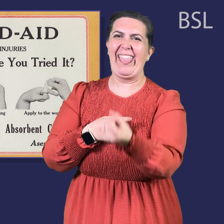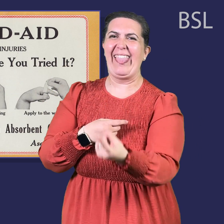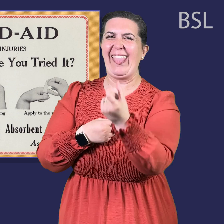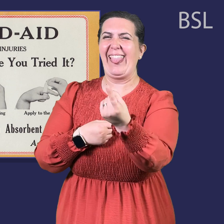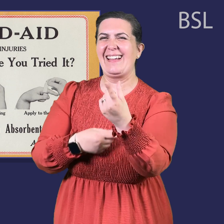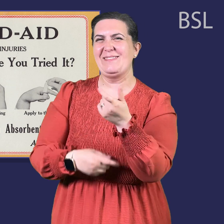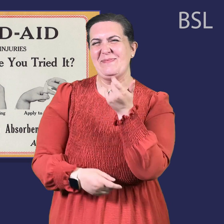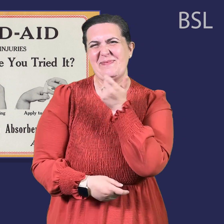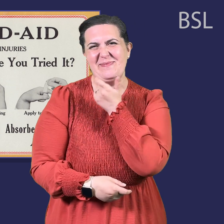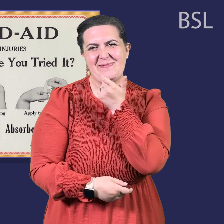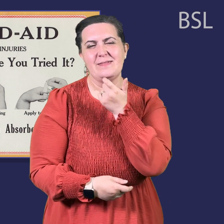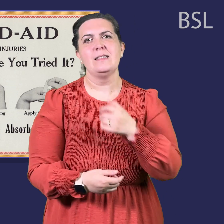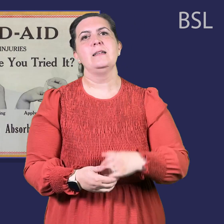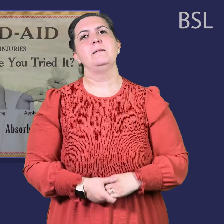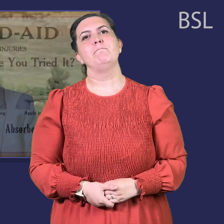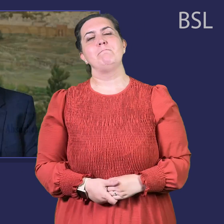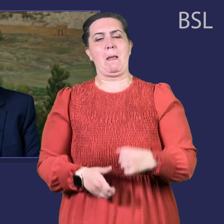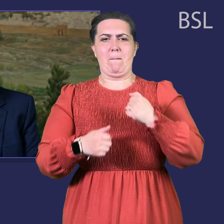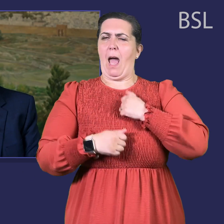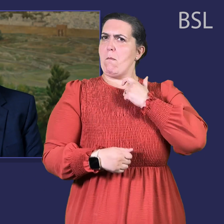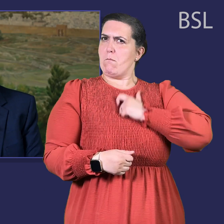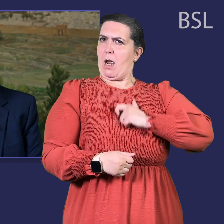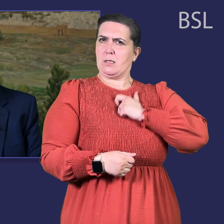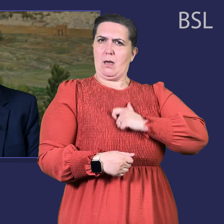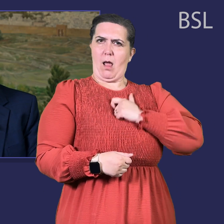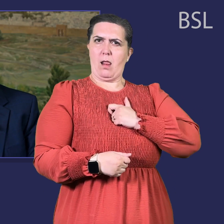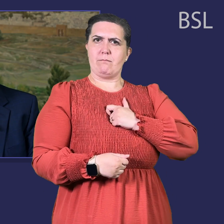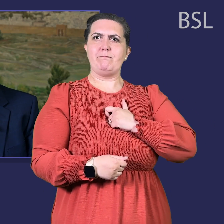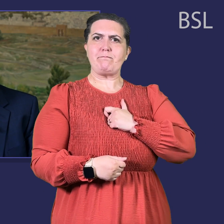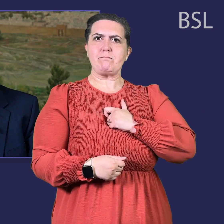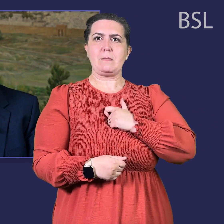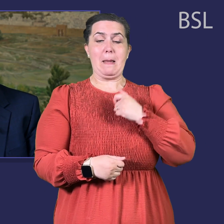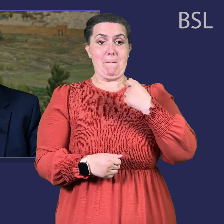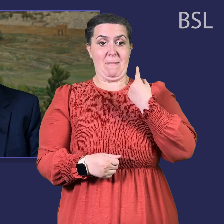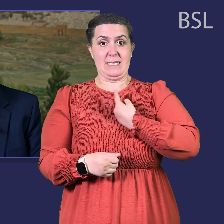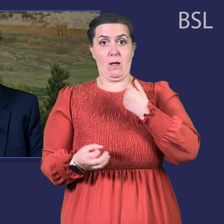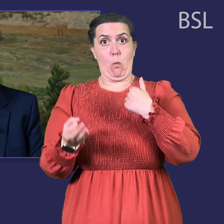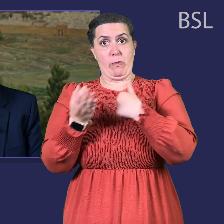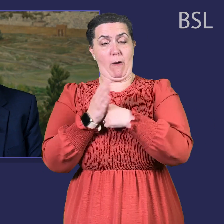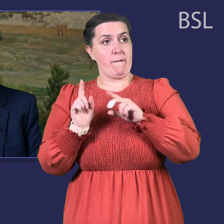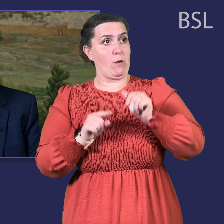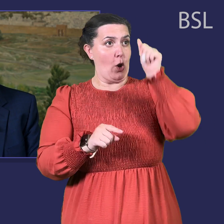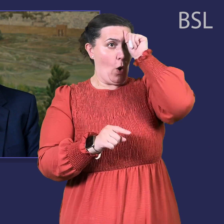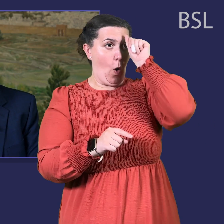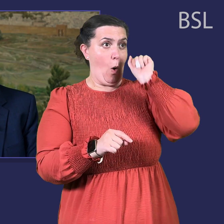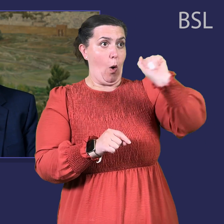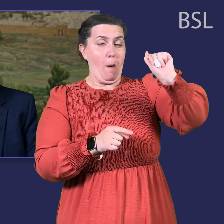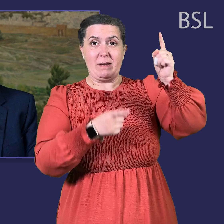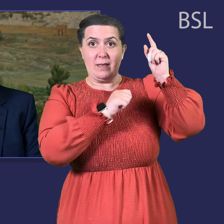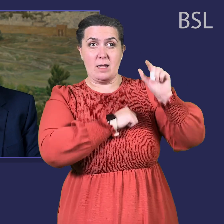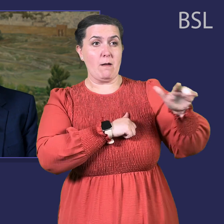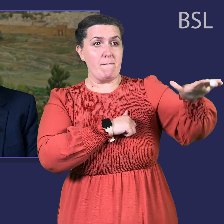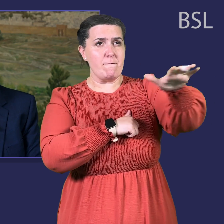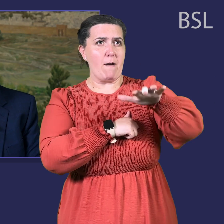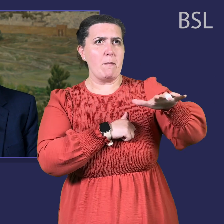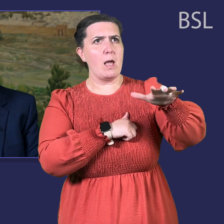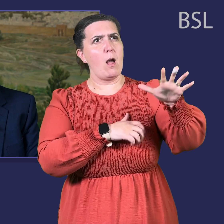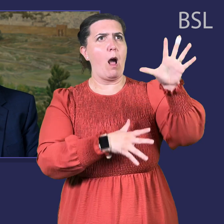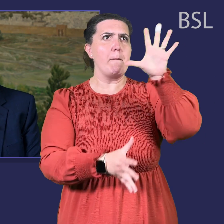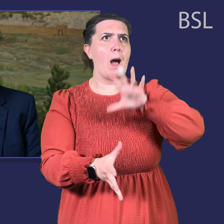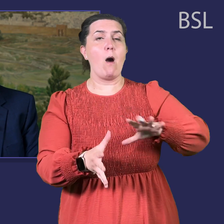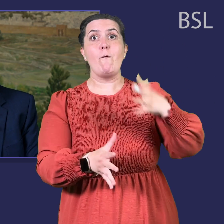strips from time to time. On a more personal note, Pat and I have known the president and his